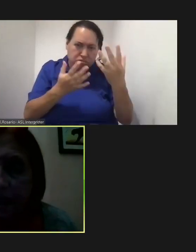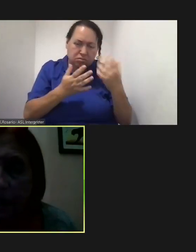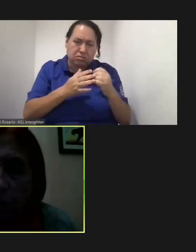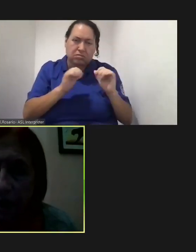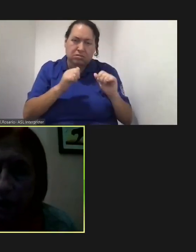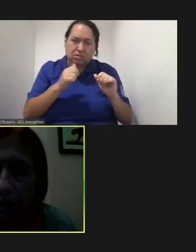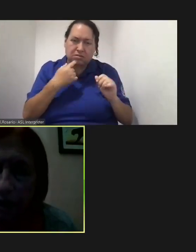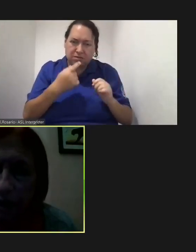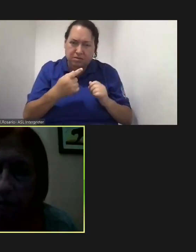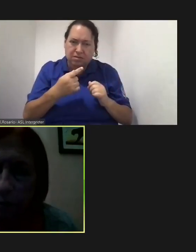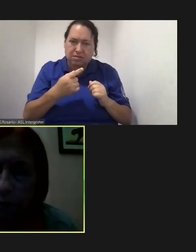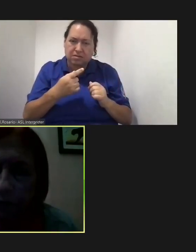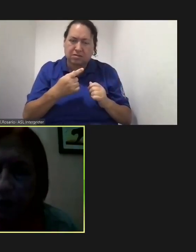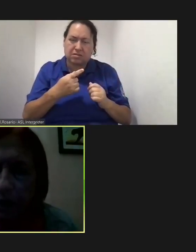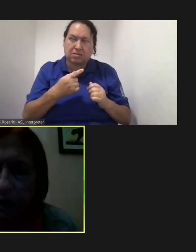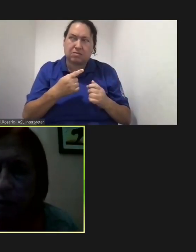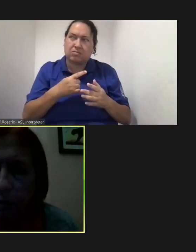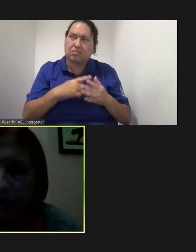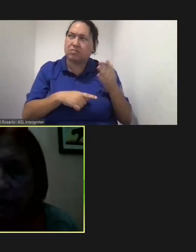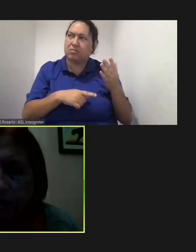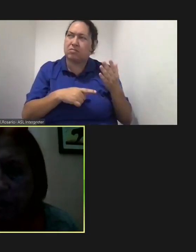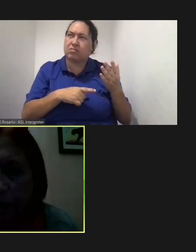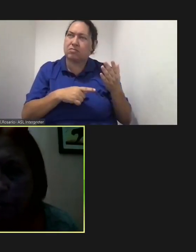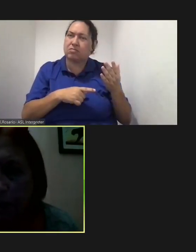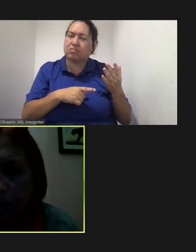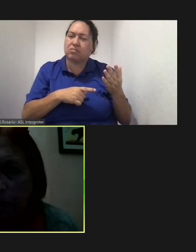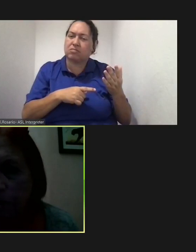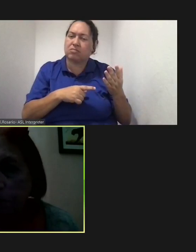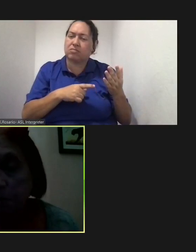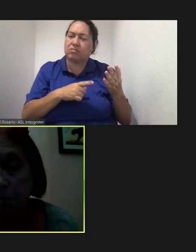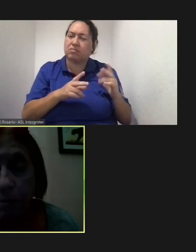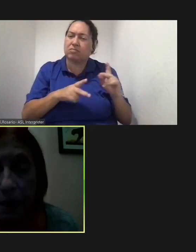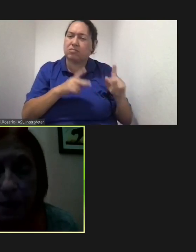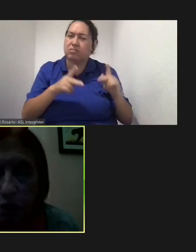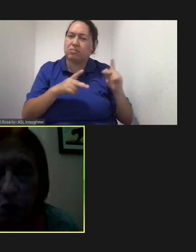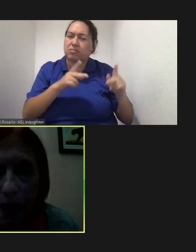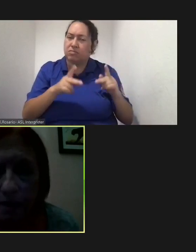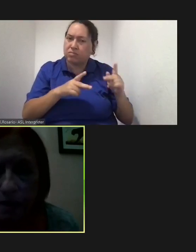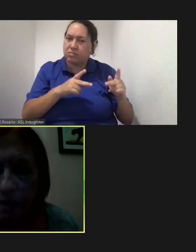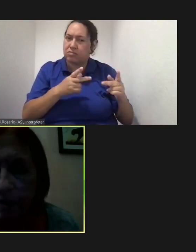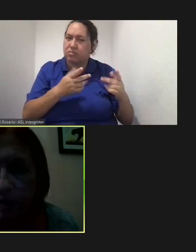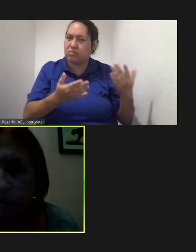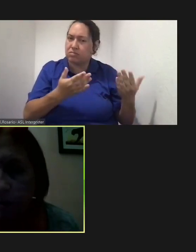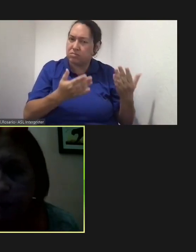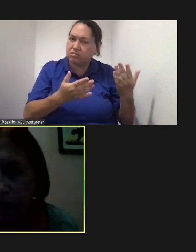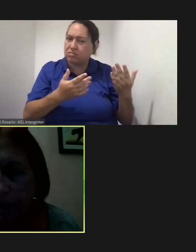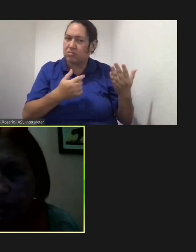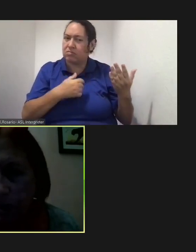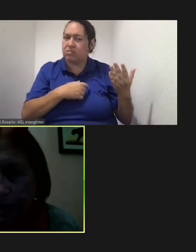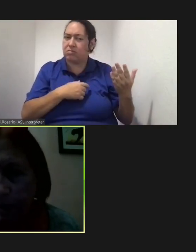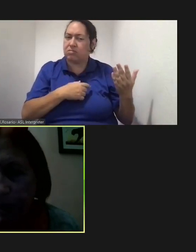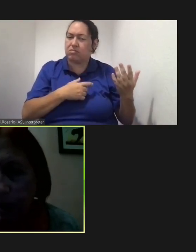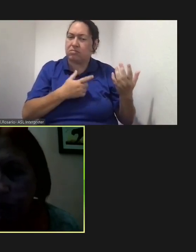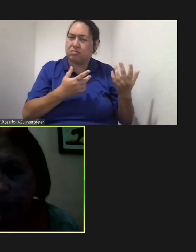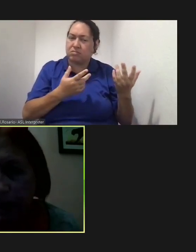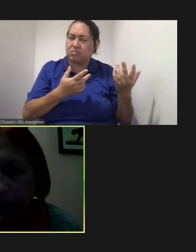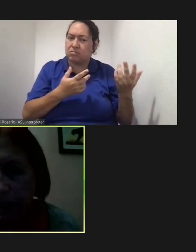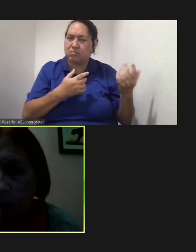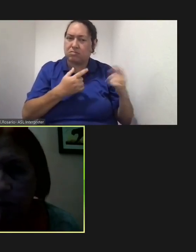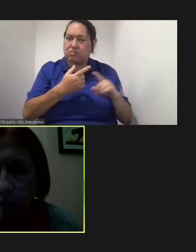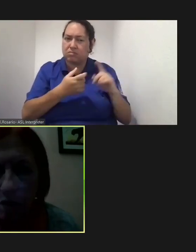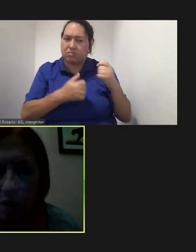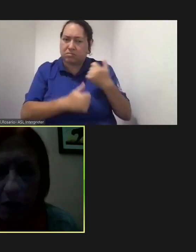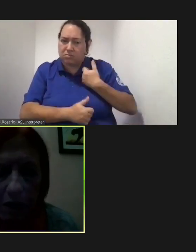to say whether those people are maybe contractors or from the US